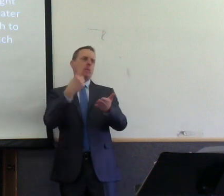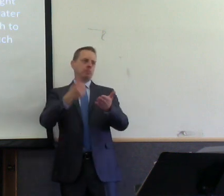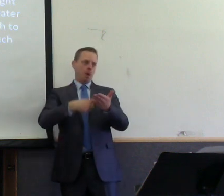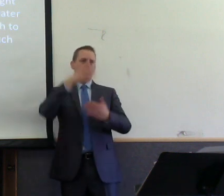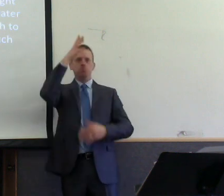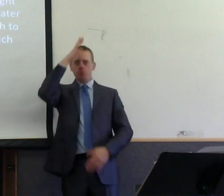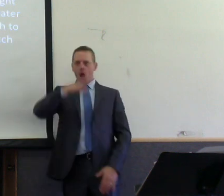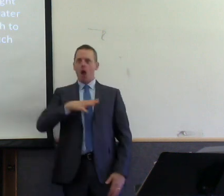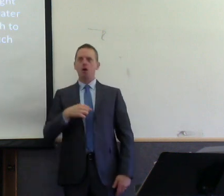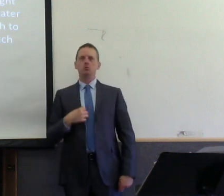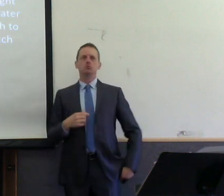he's a young.